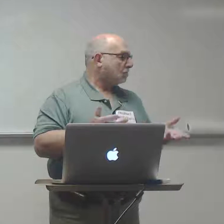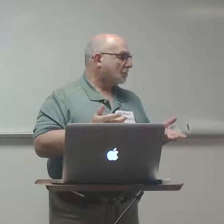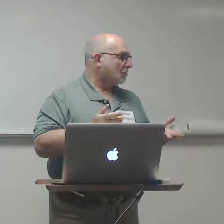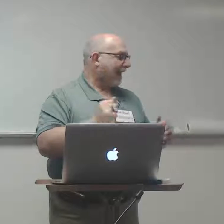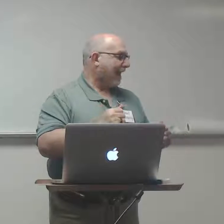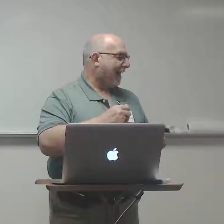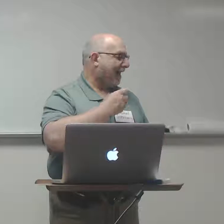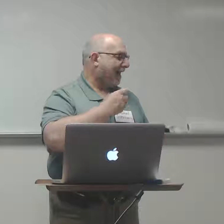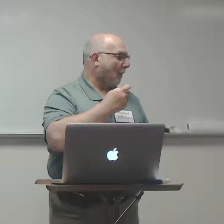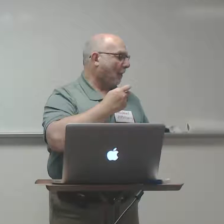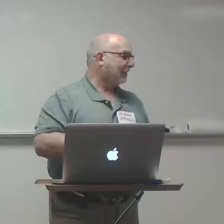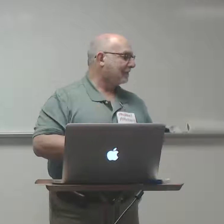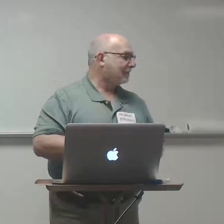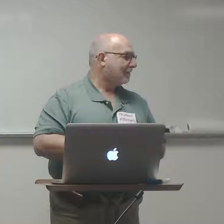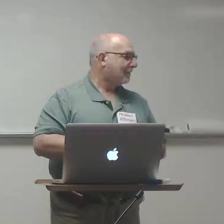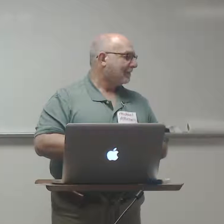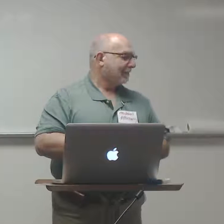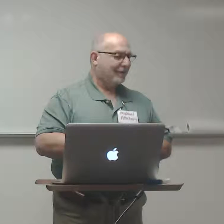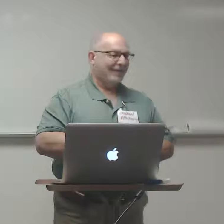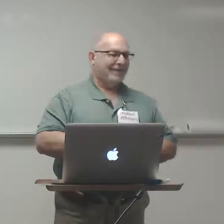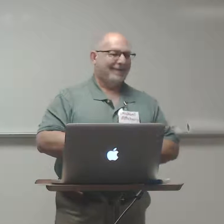I can't help it.